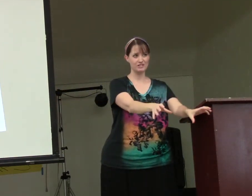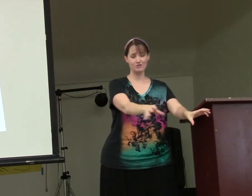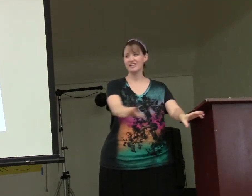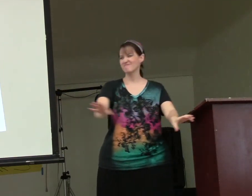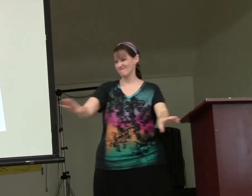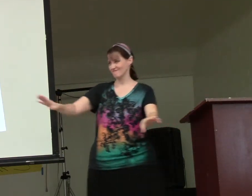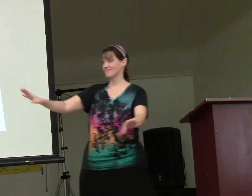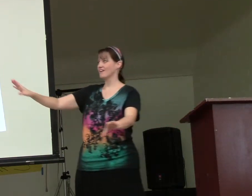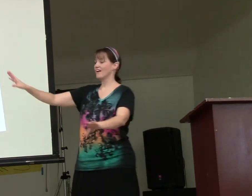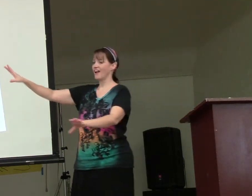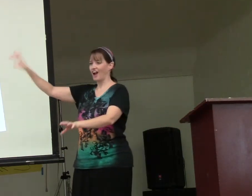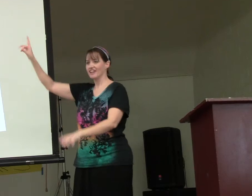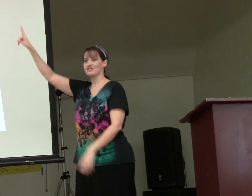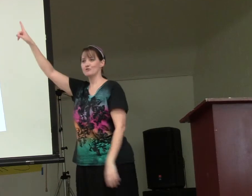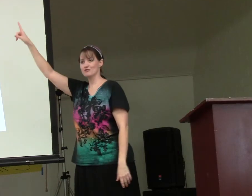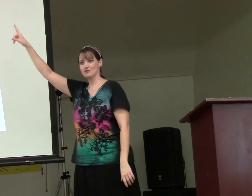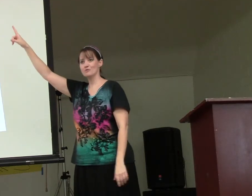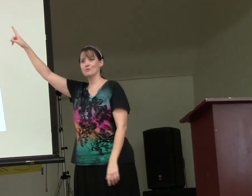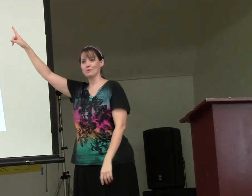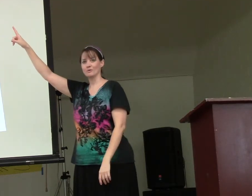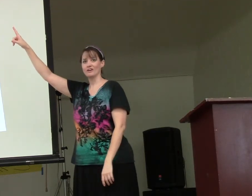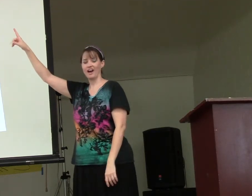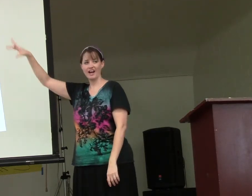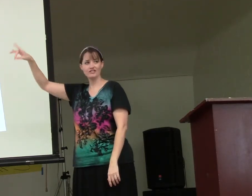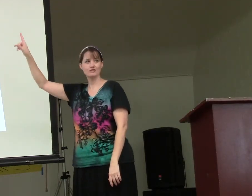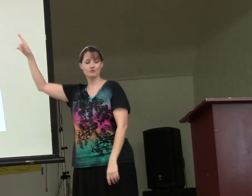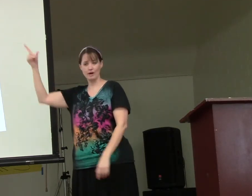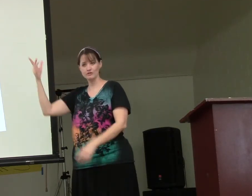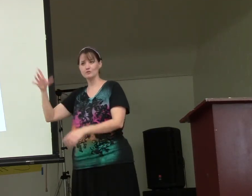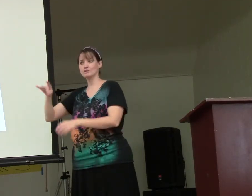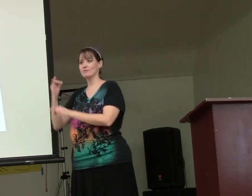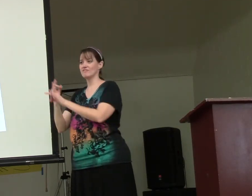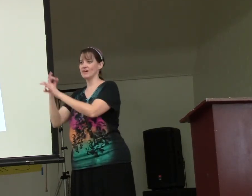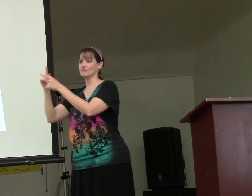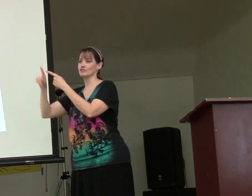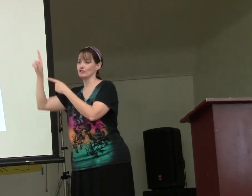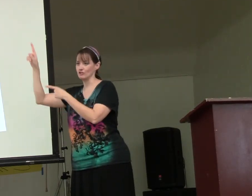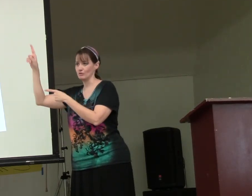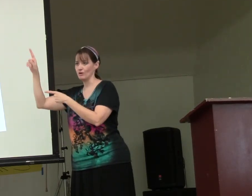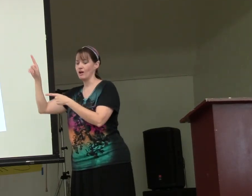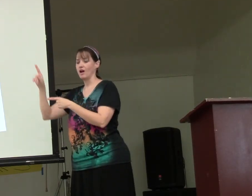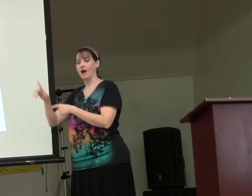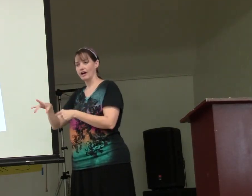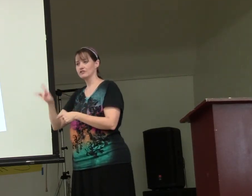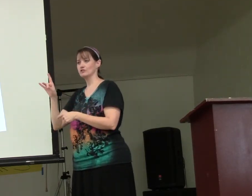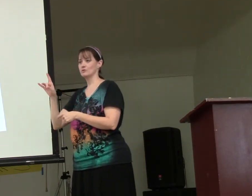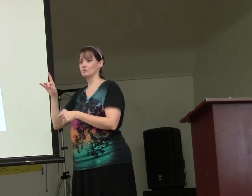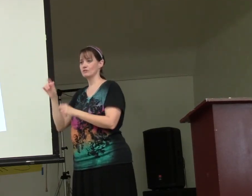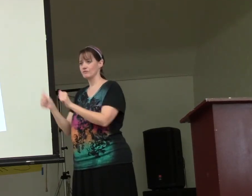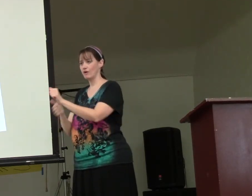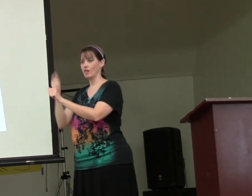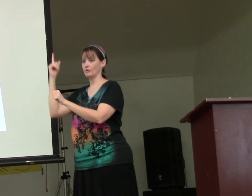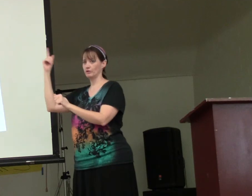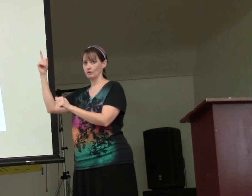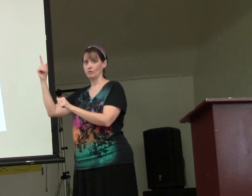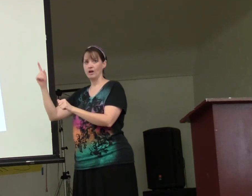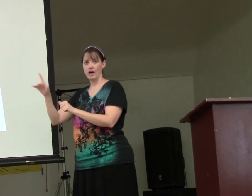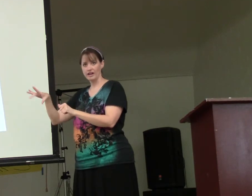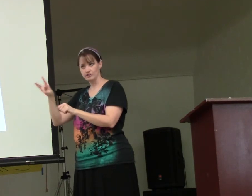doing, I choose you. I choose to be faithful to you. I choose to follow you. I choose